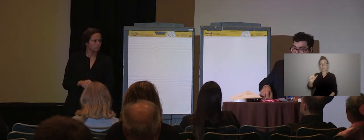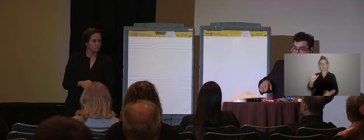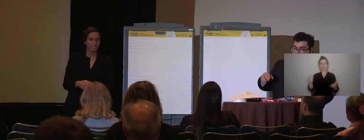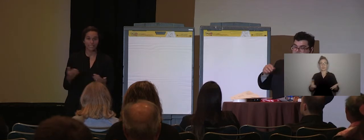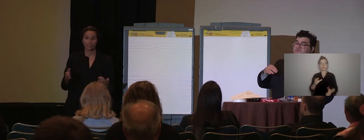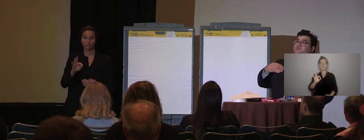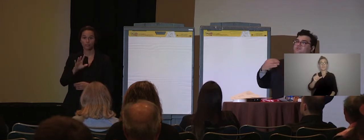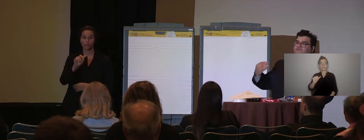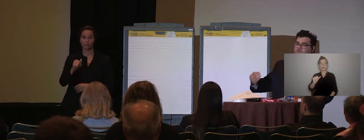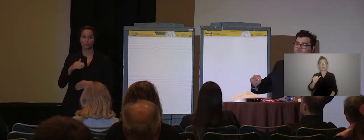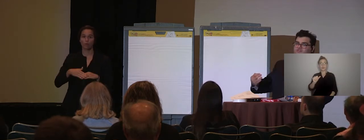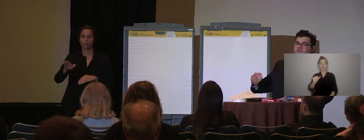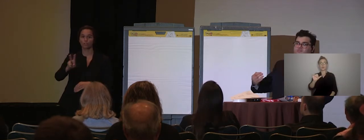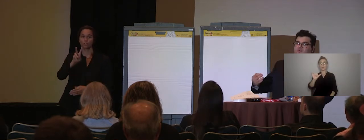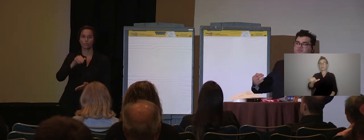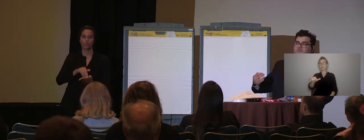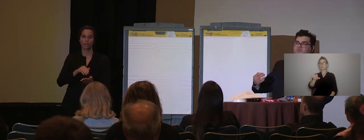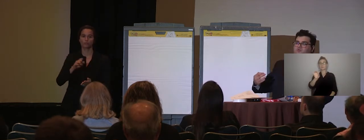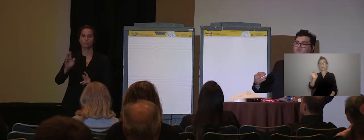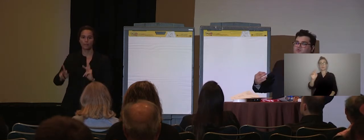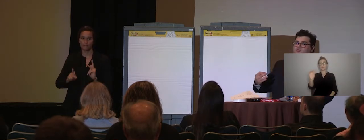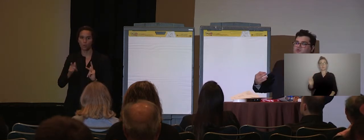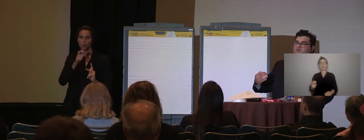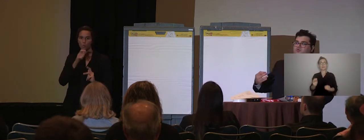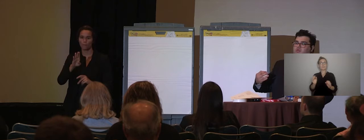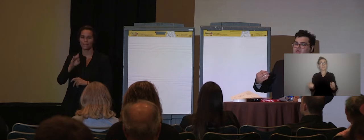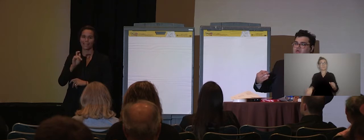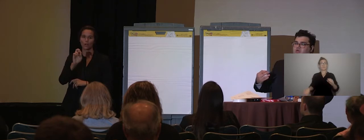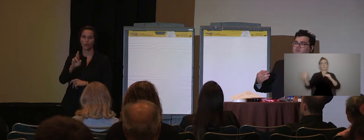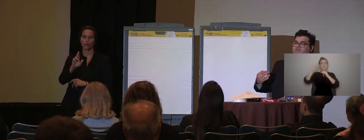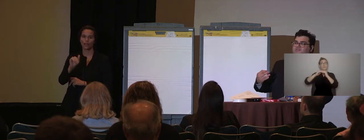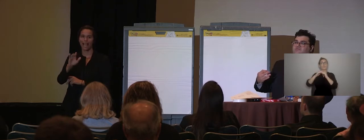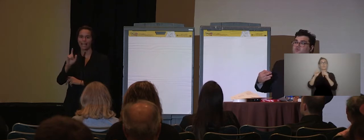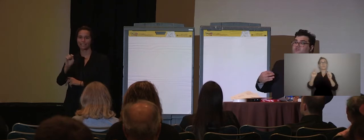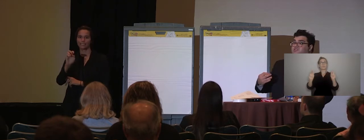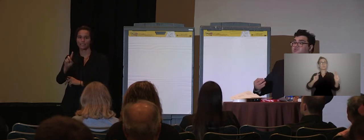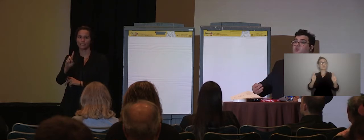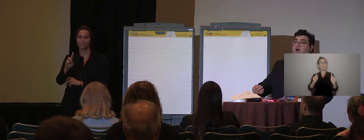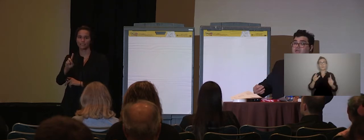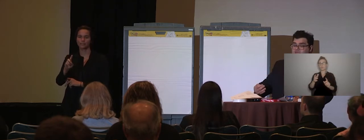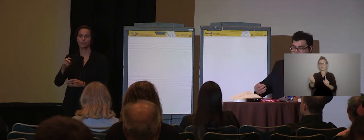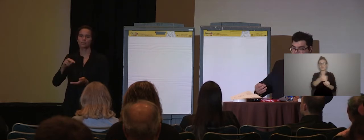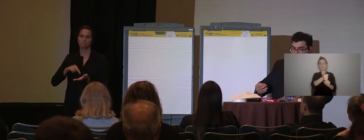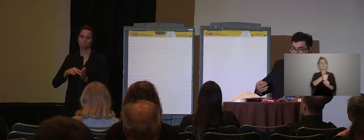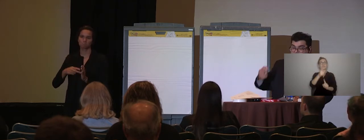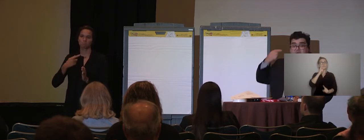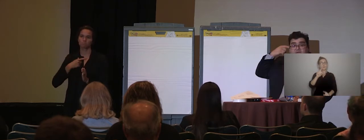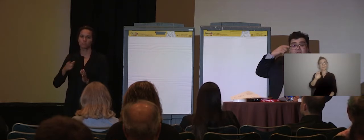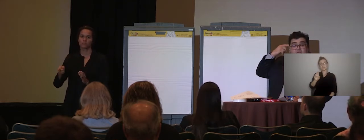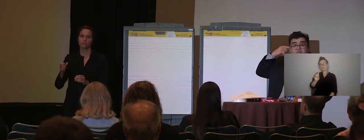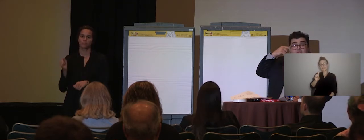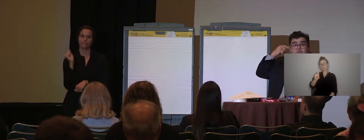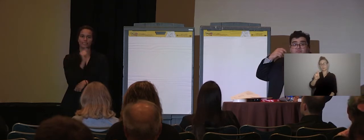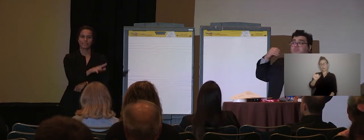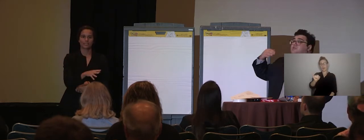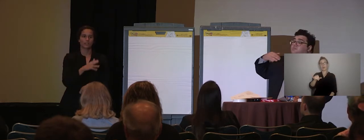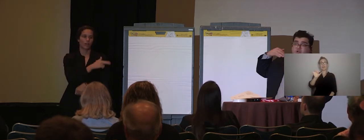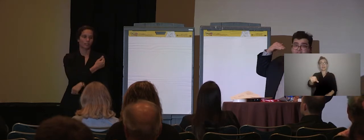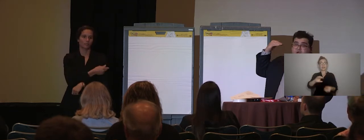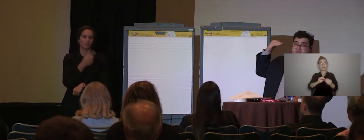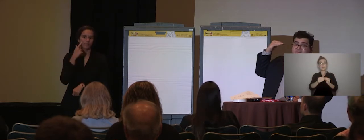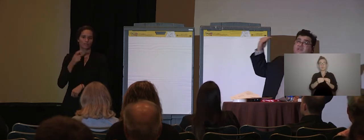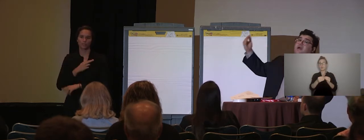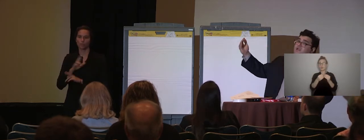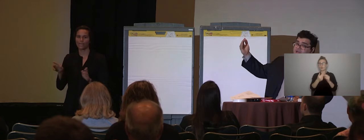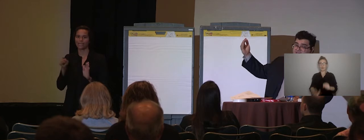Florida, which was 34% more than people who were arrested for DUI. And then that number